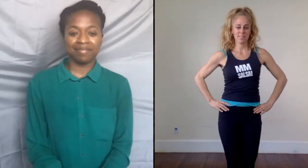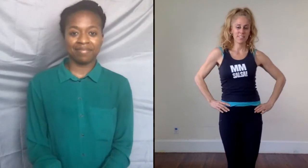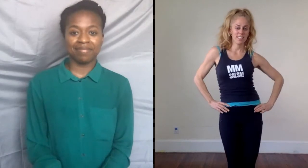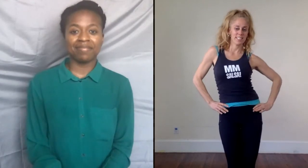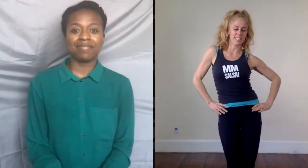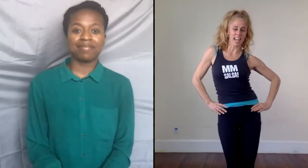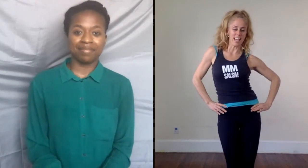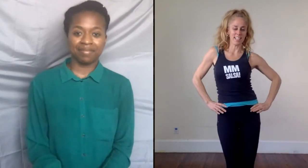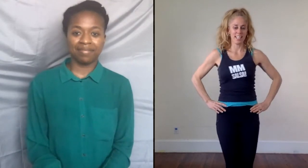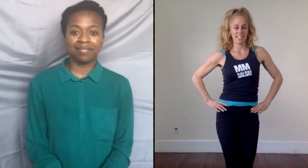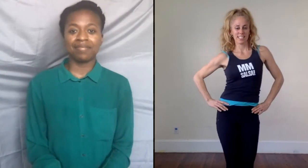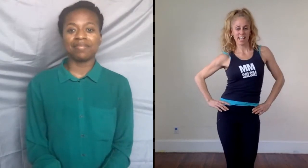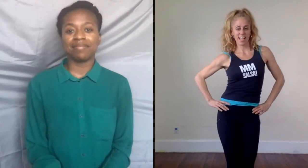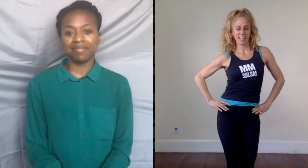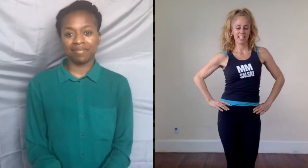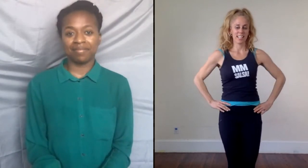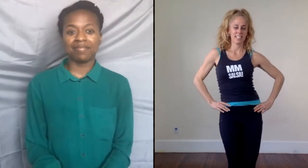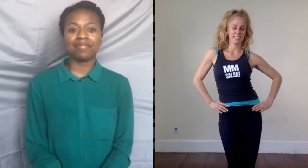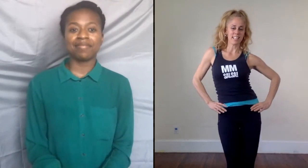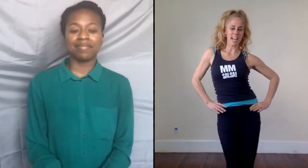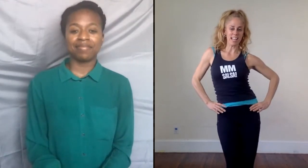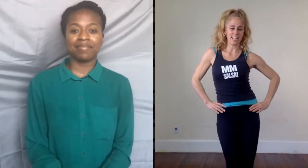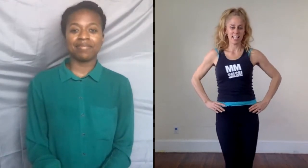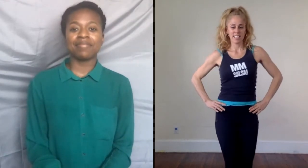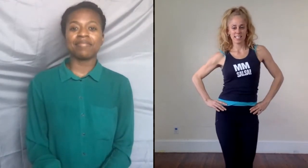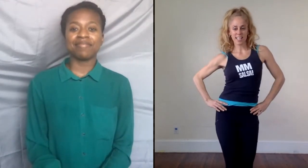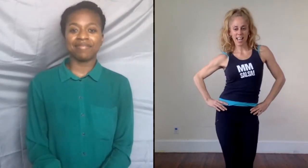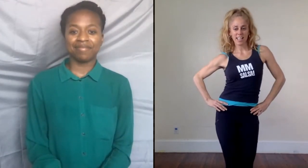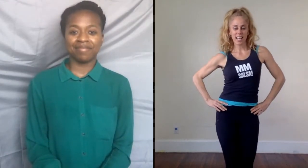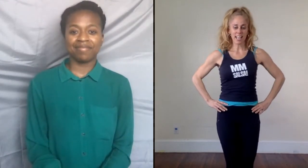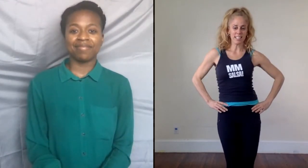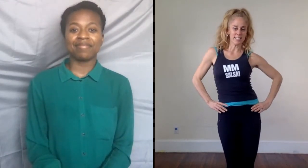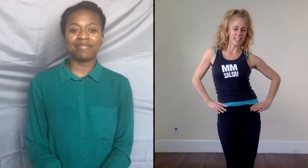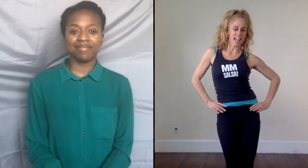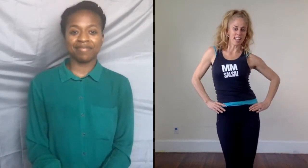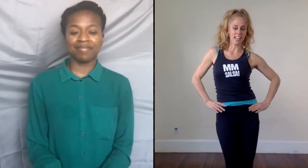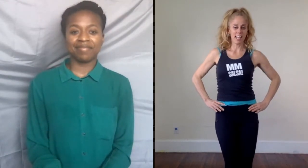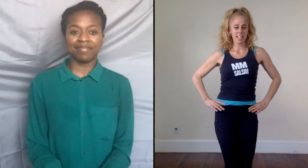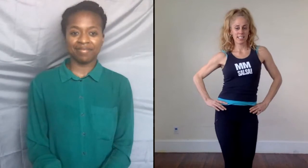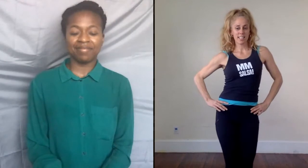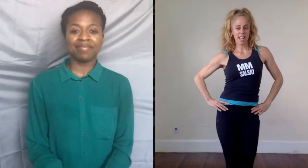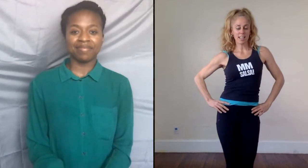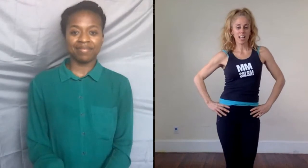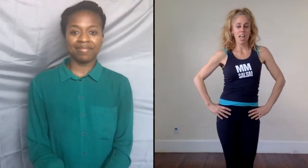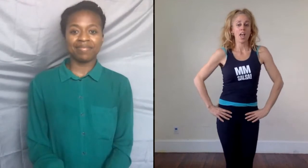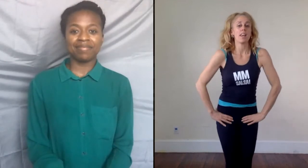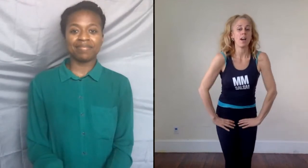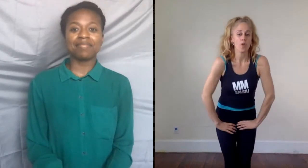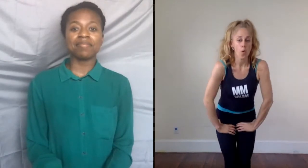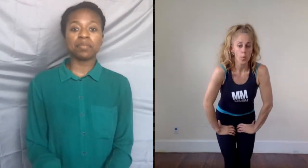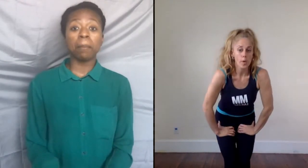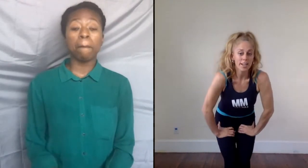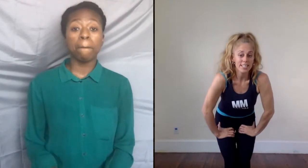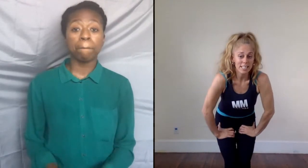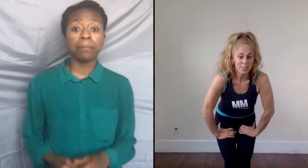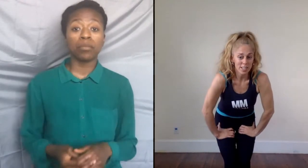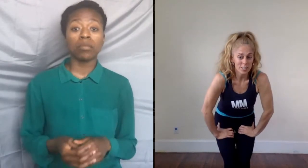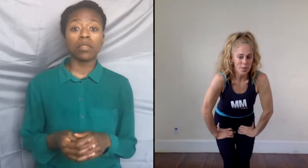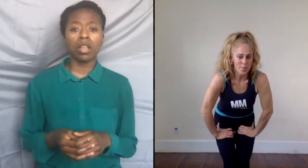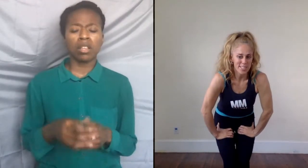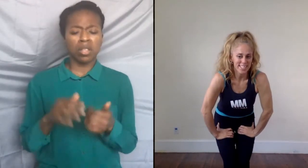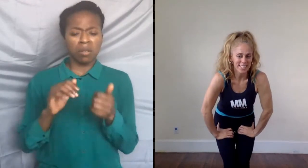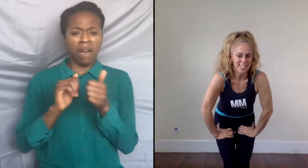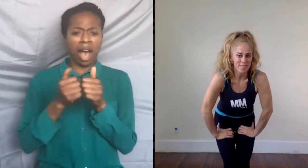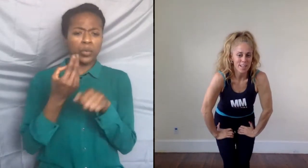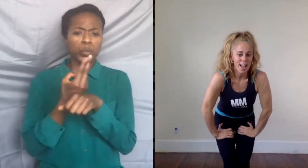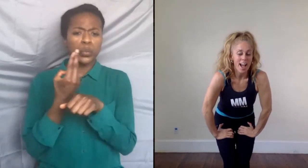side, side, side, side, side, and side, side. Now, where does this fit into